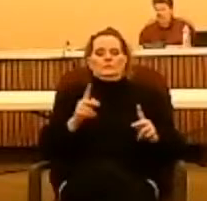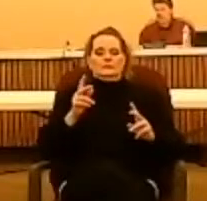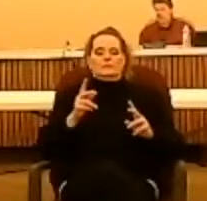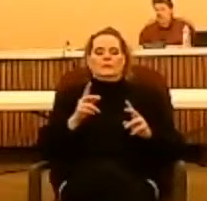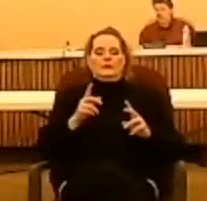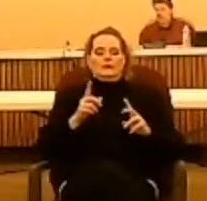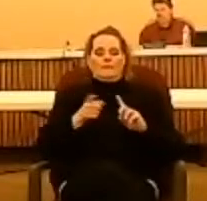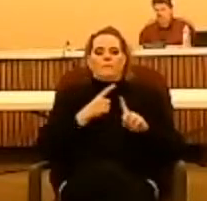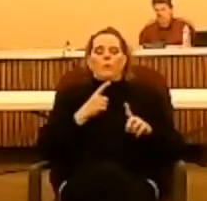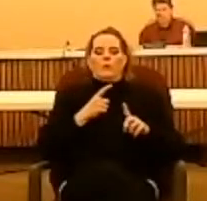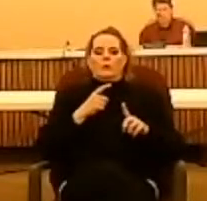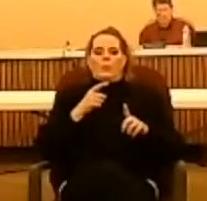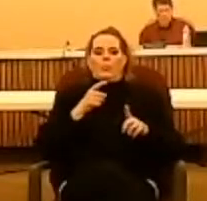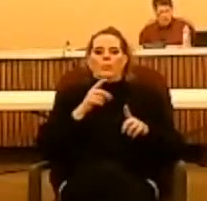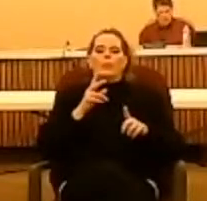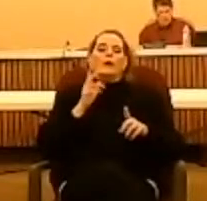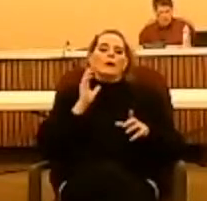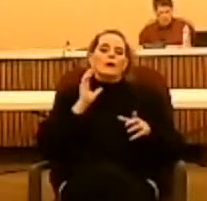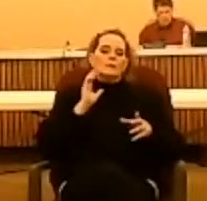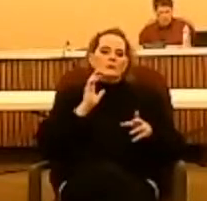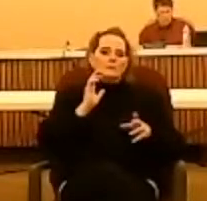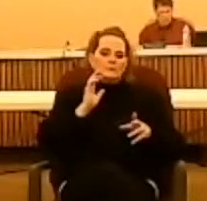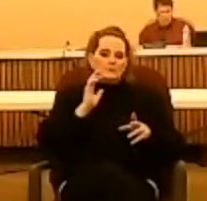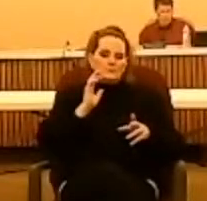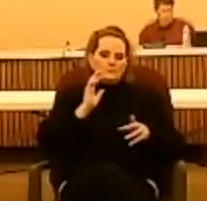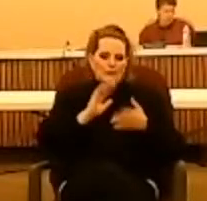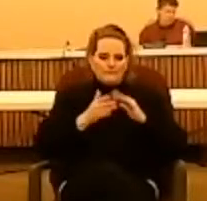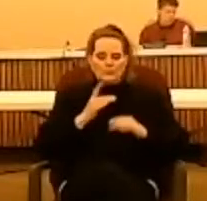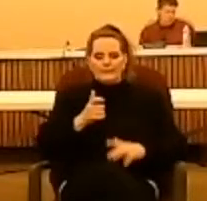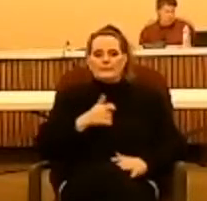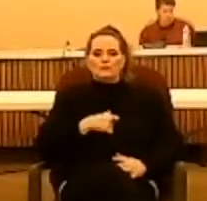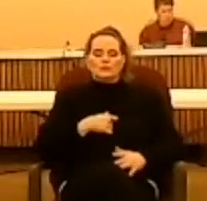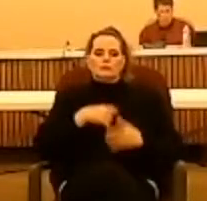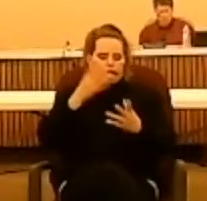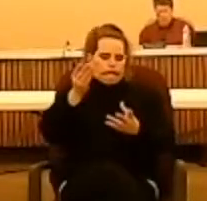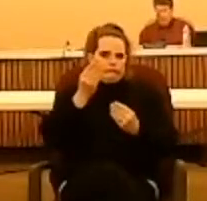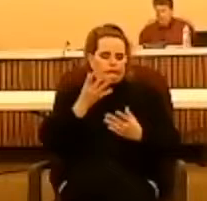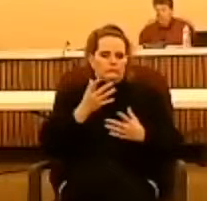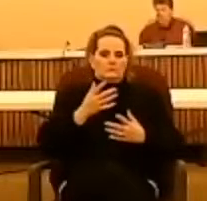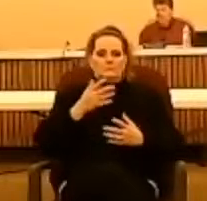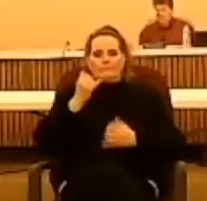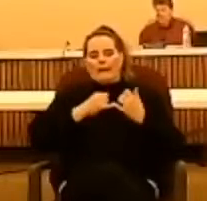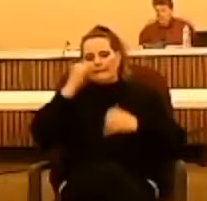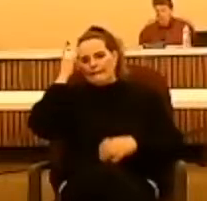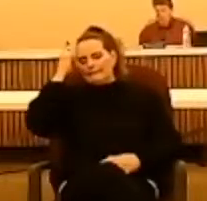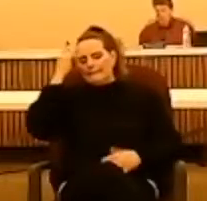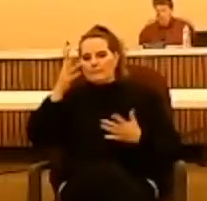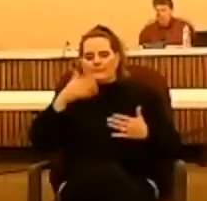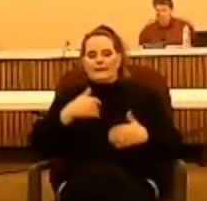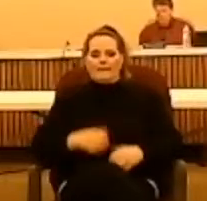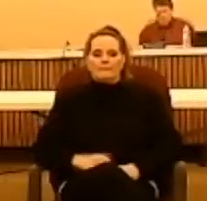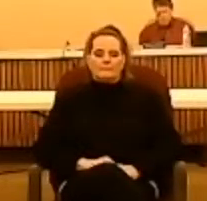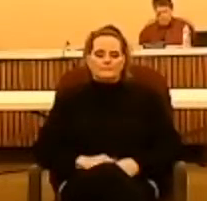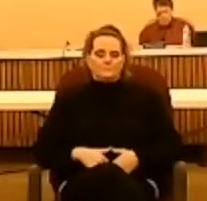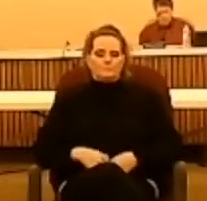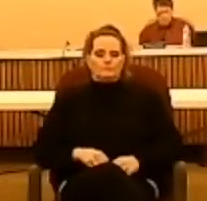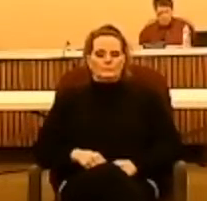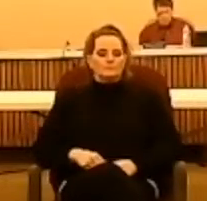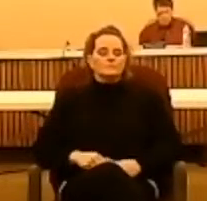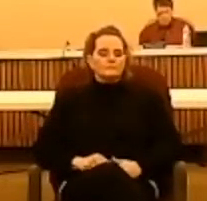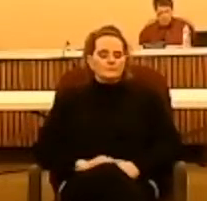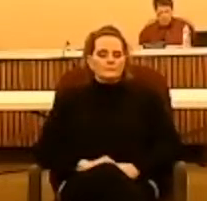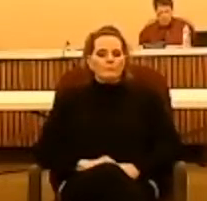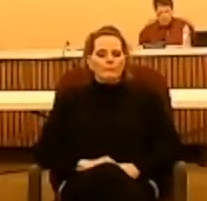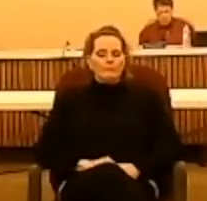In fact, we'll be reaching out to a number of people, including some of those who just applied for the Parks and Rec